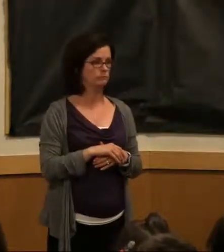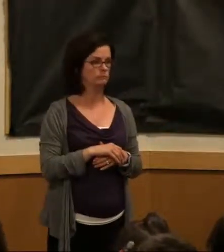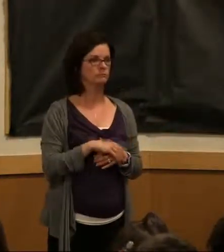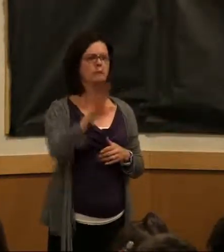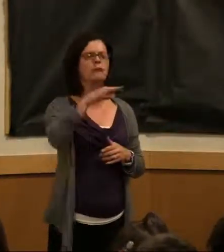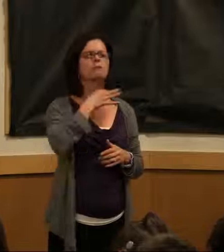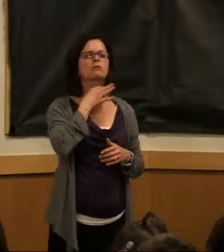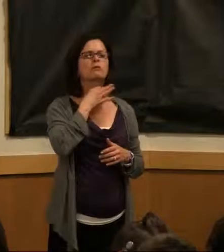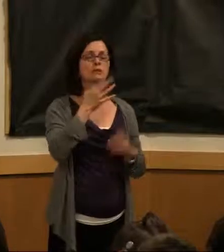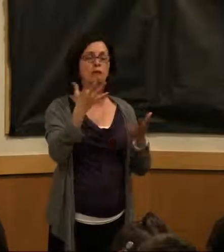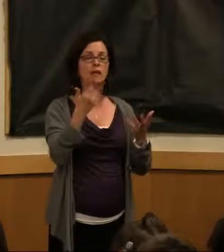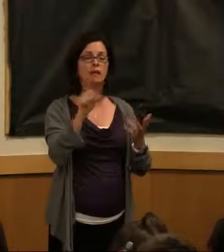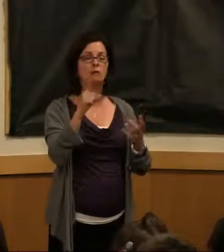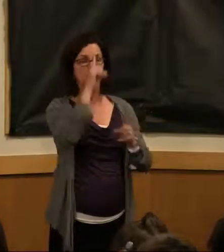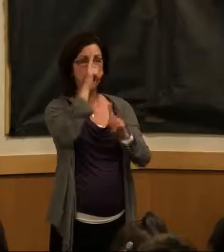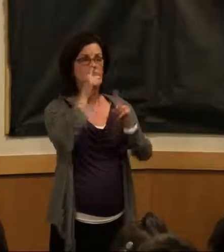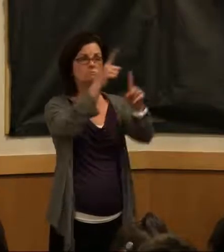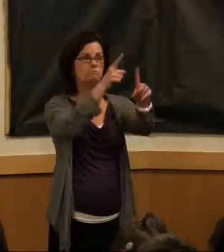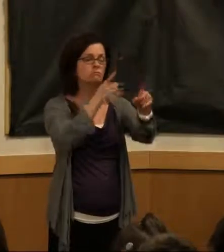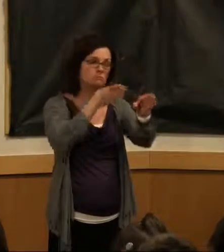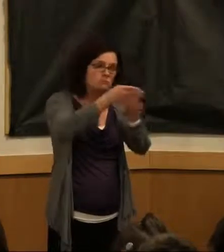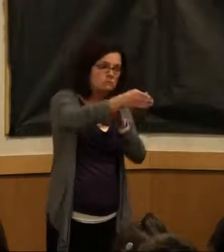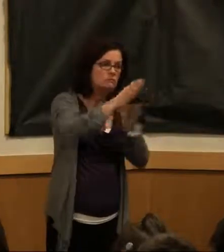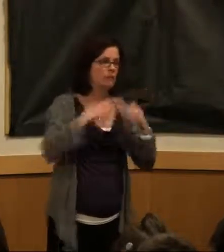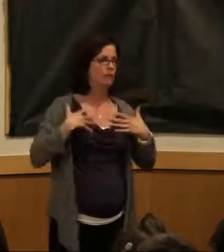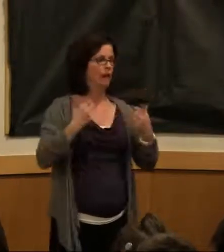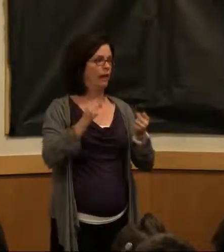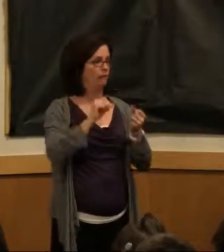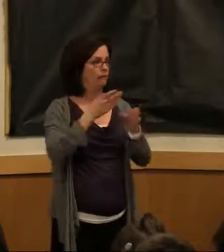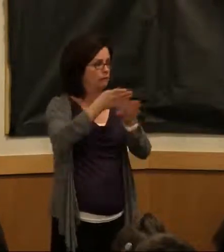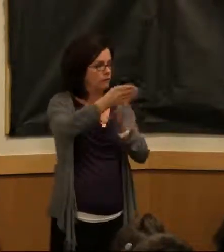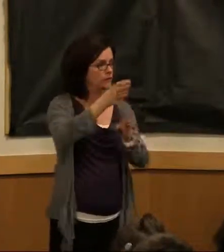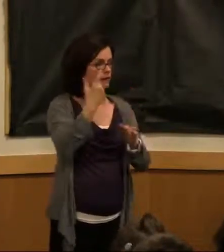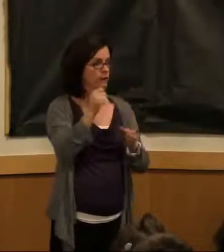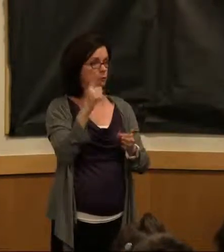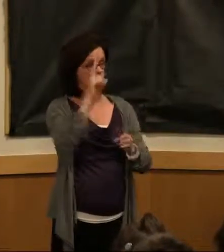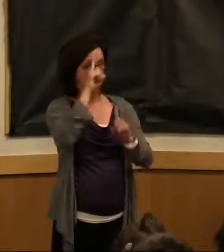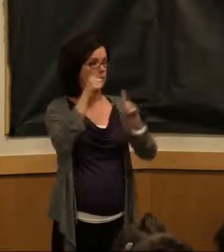Is anybody looking to go into the health field?